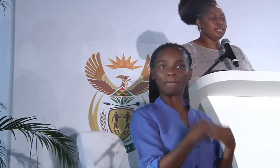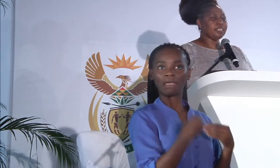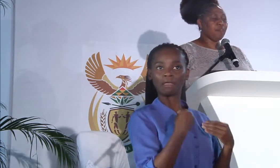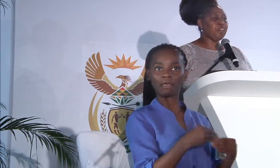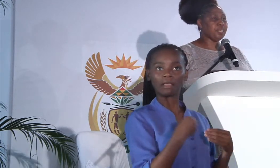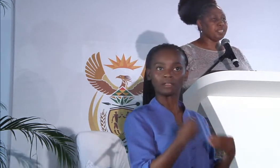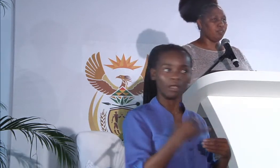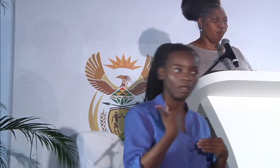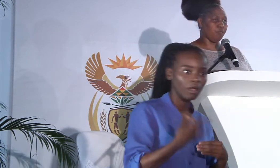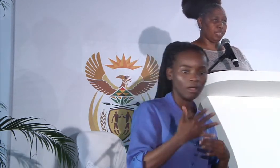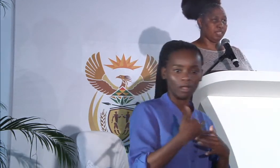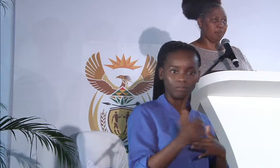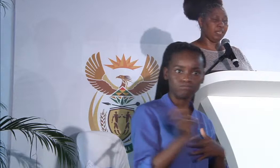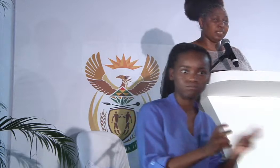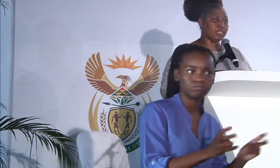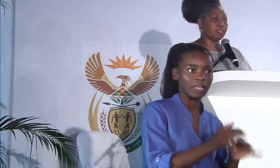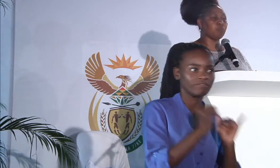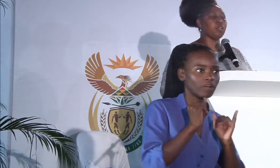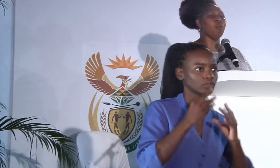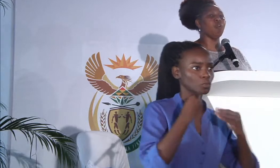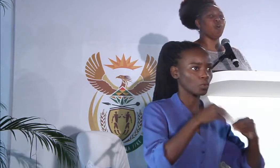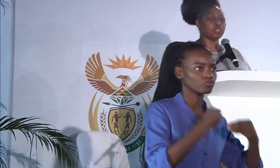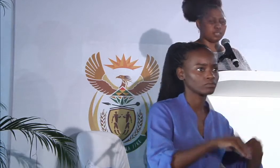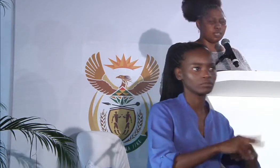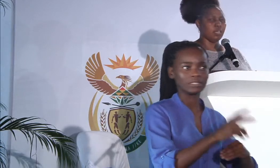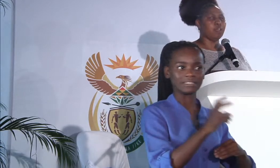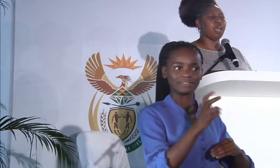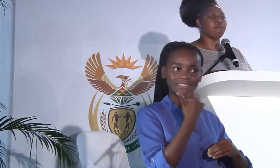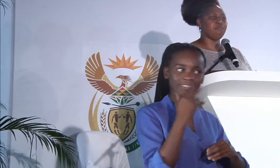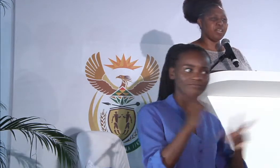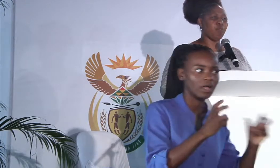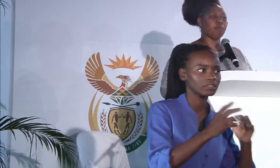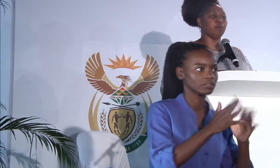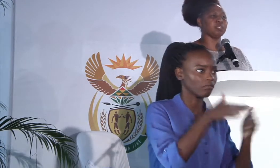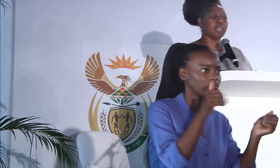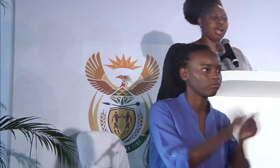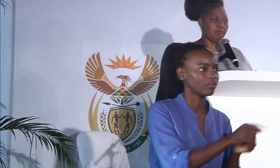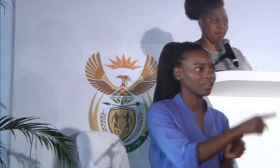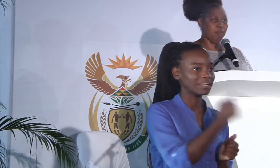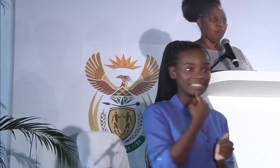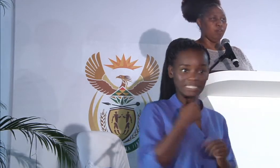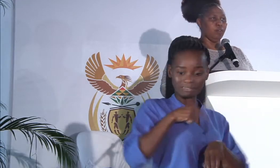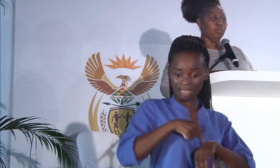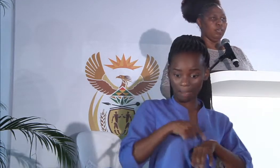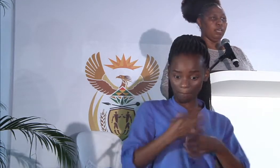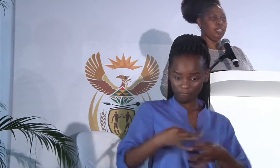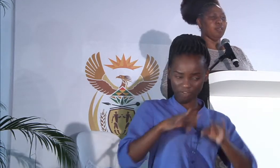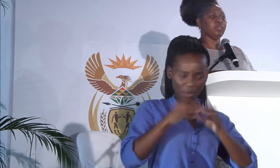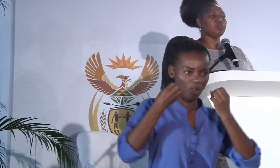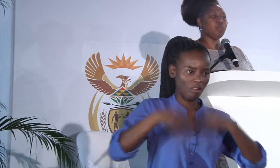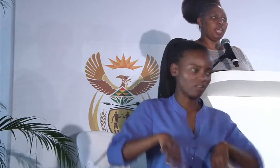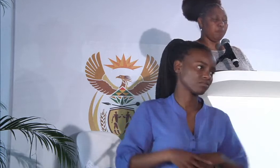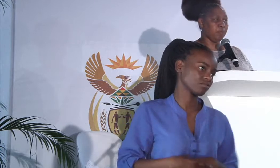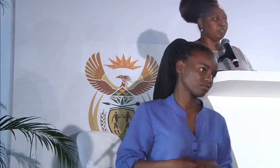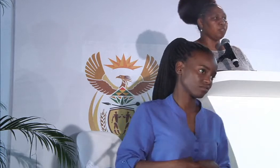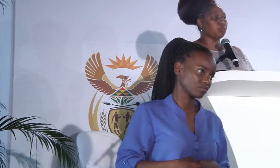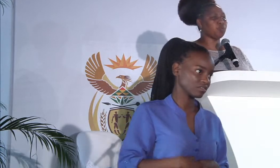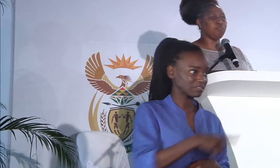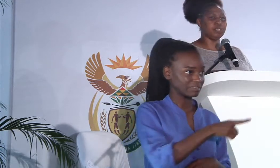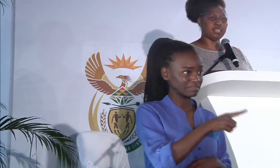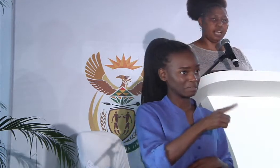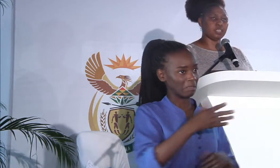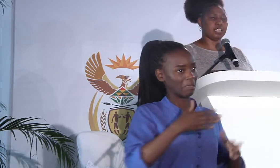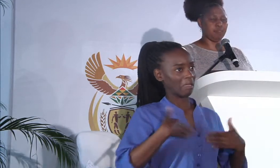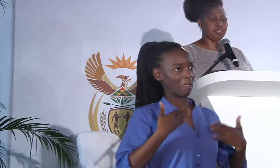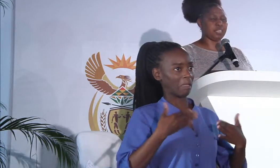the definition of disability that we lost a valuable time, and they were too happy to even